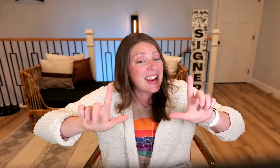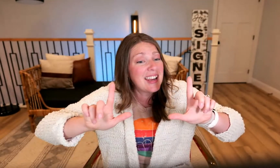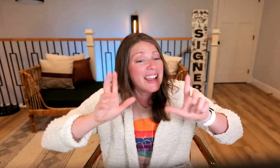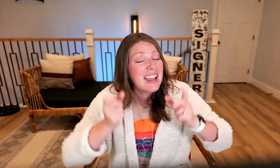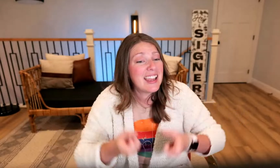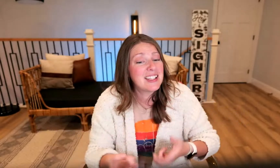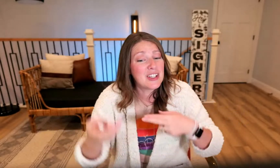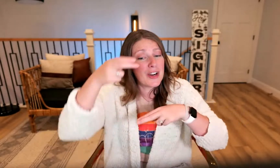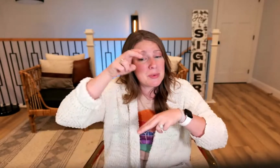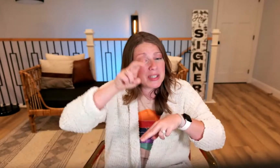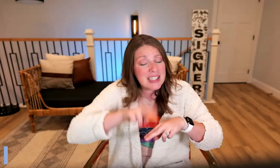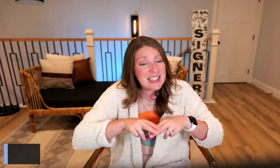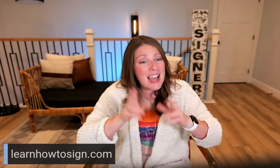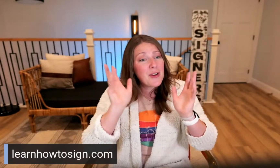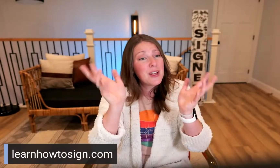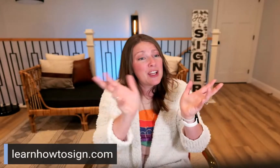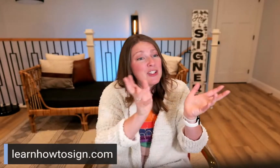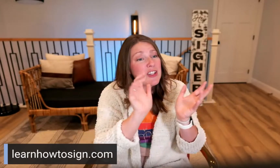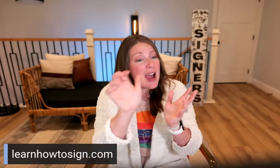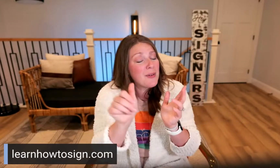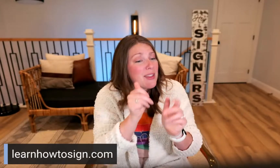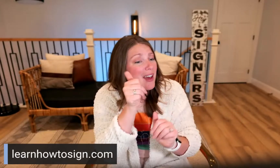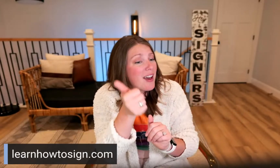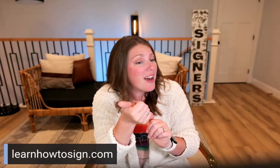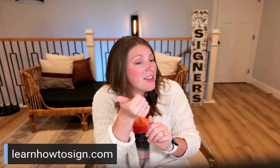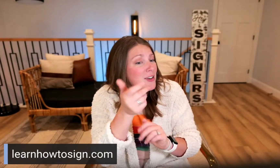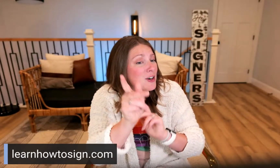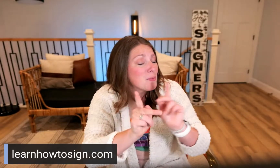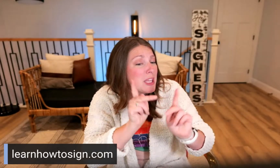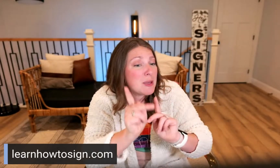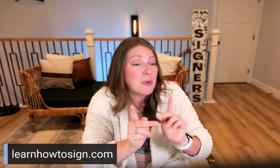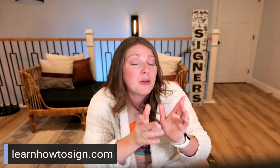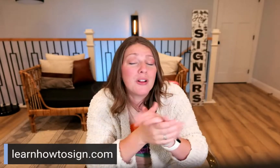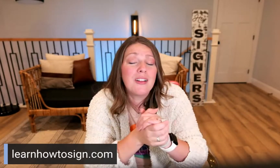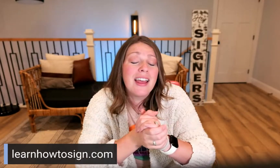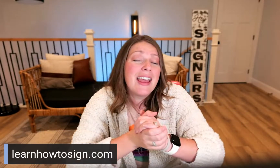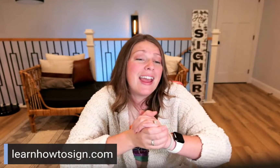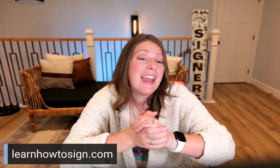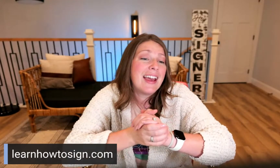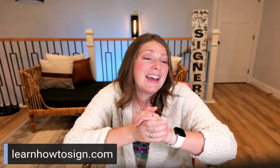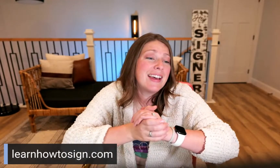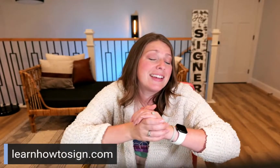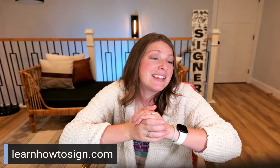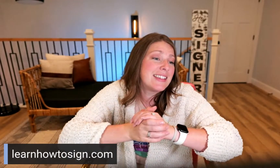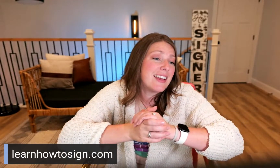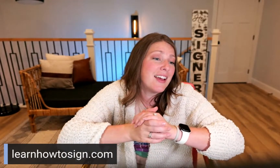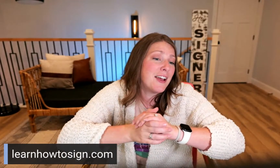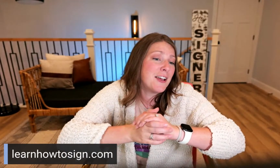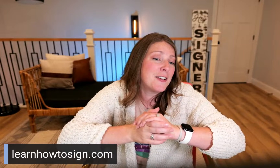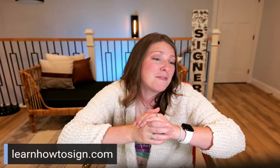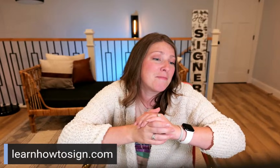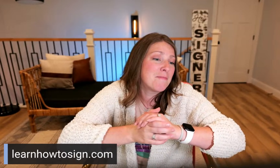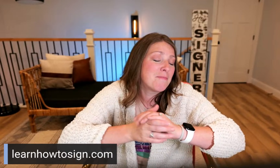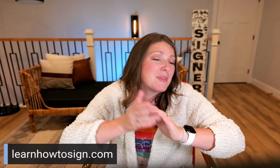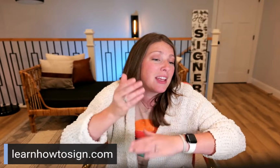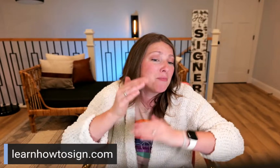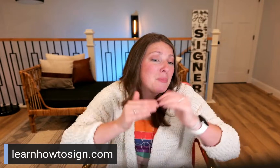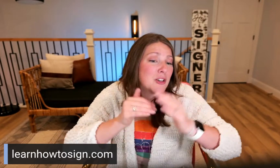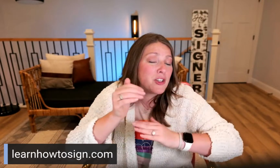right? You're able to sit down, chat with other people, and build